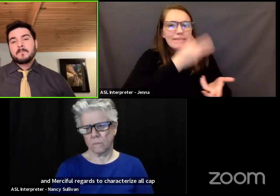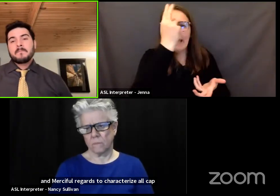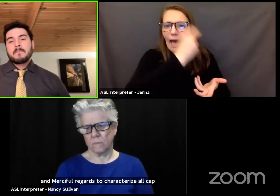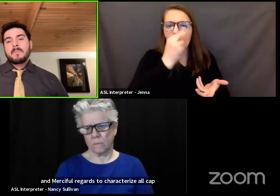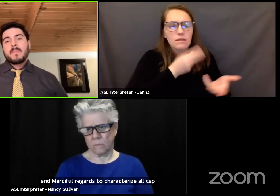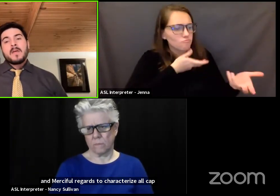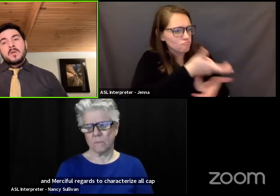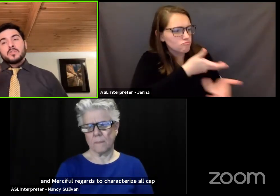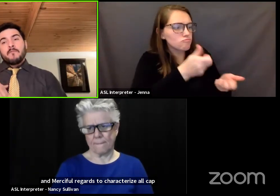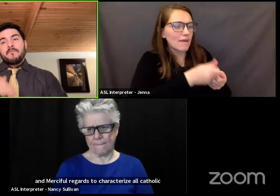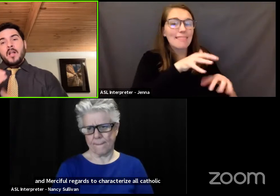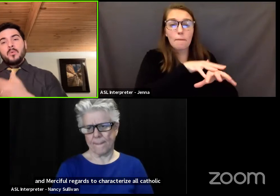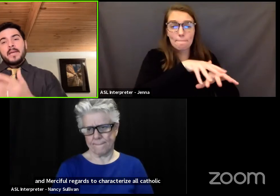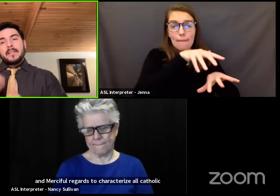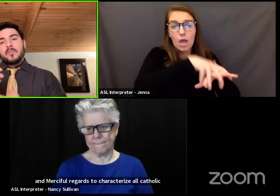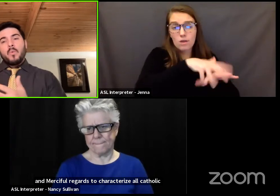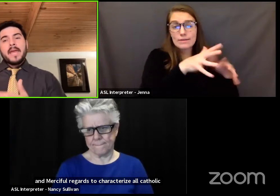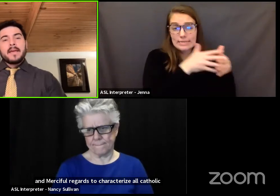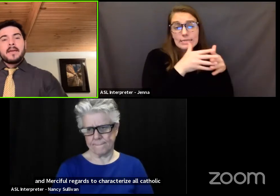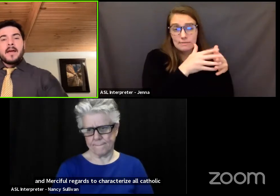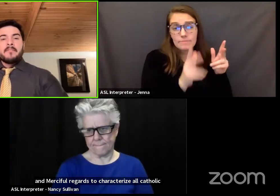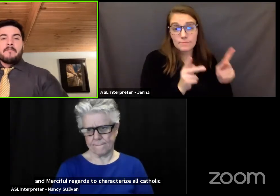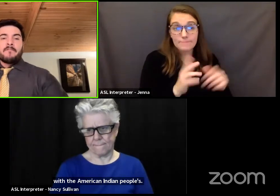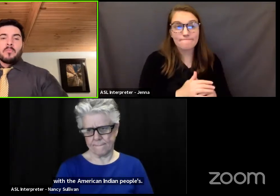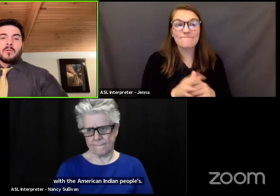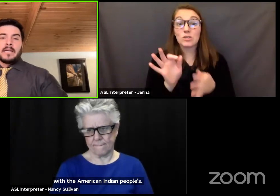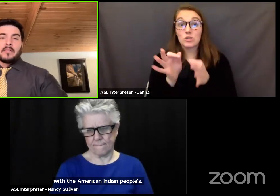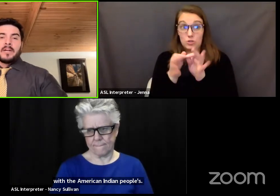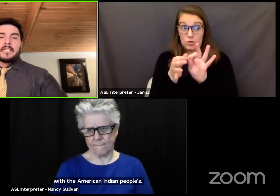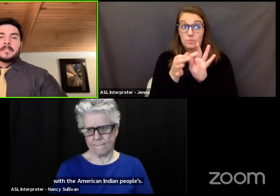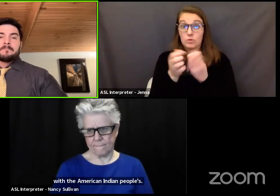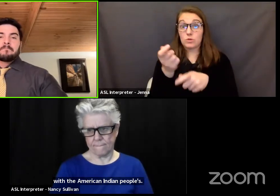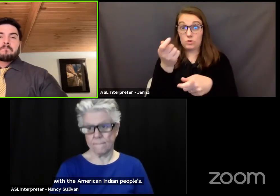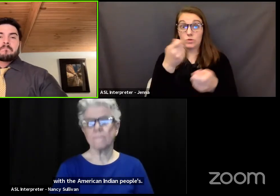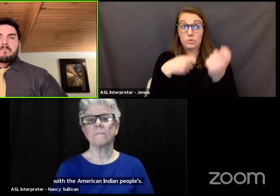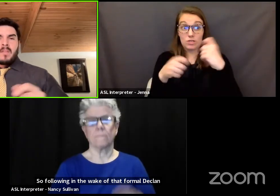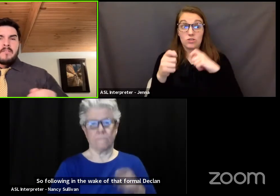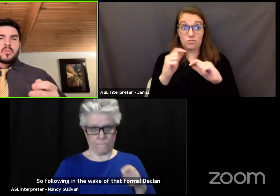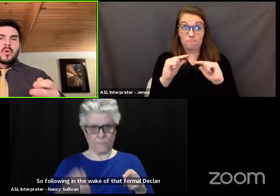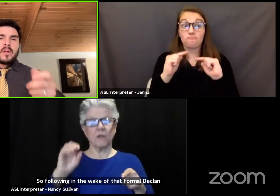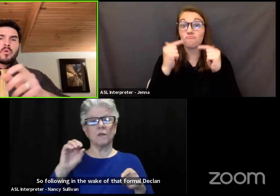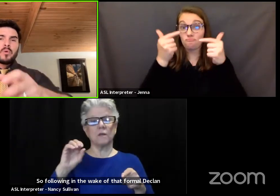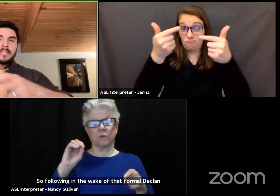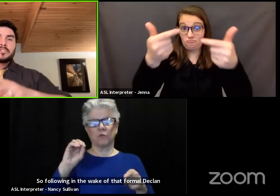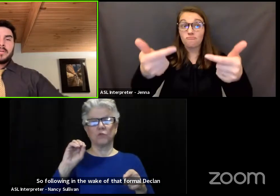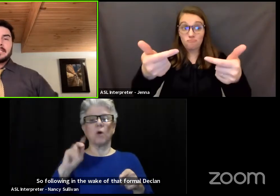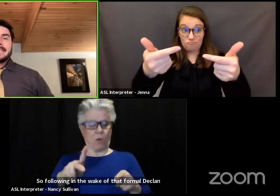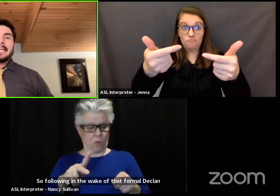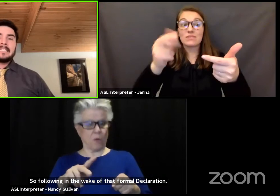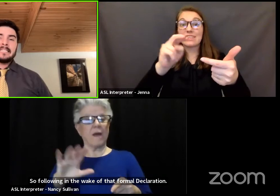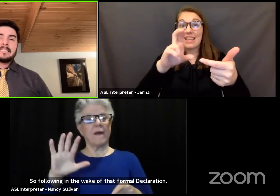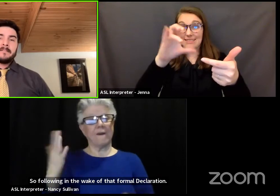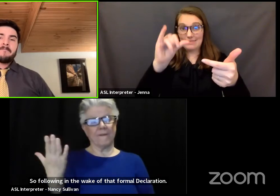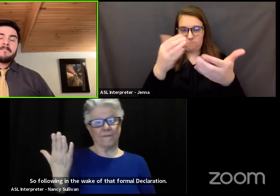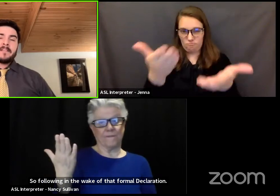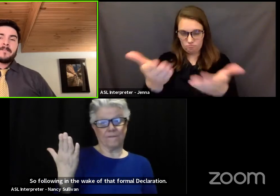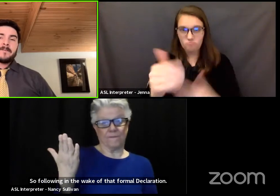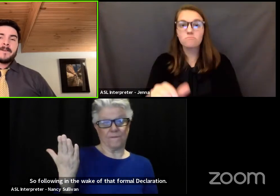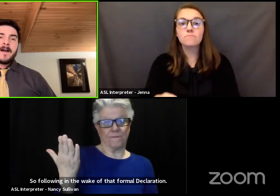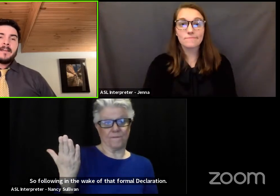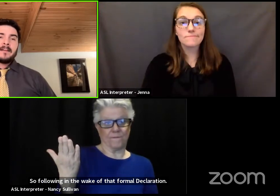peoples. So following in the wake of that formal declaration, Vitoria wrote his treatise De Indies